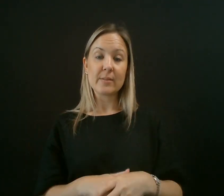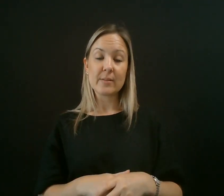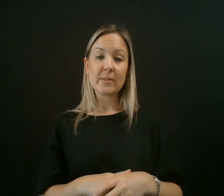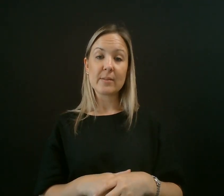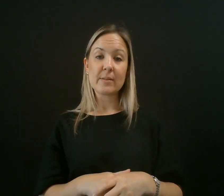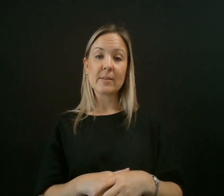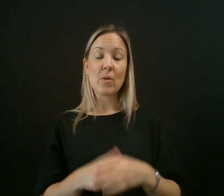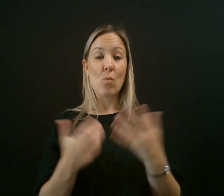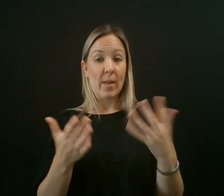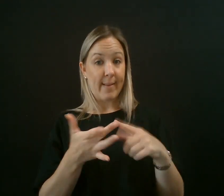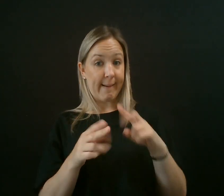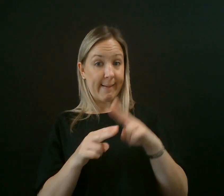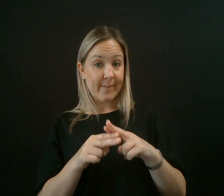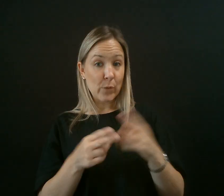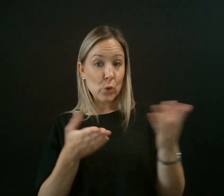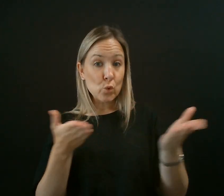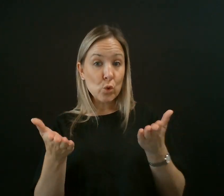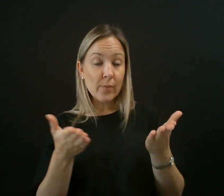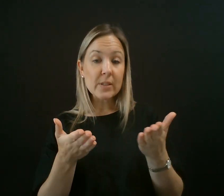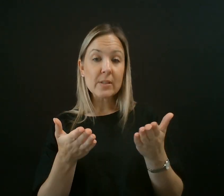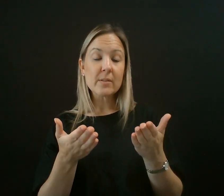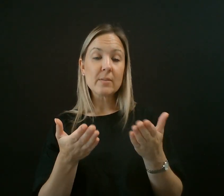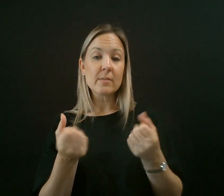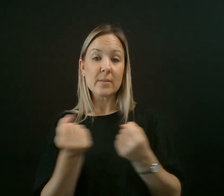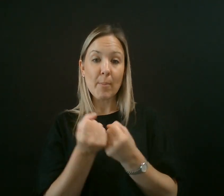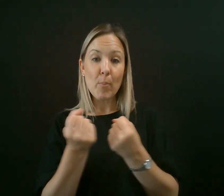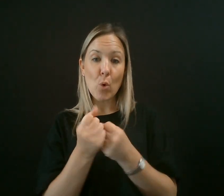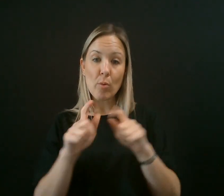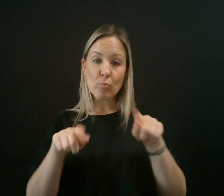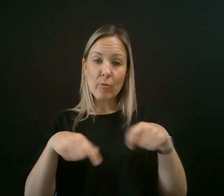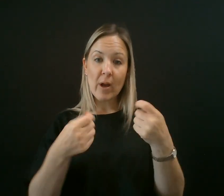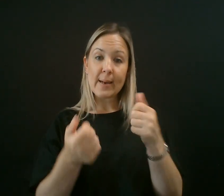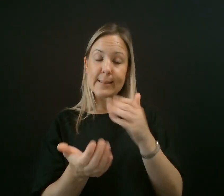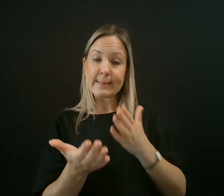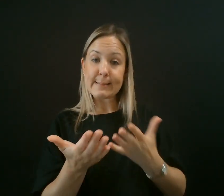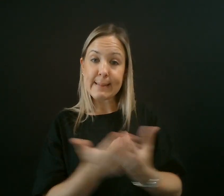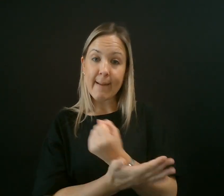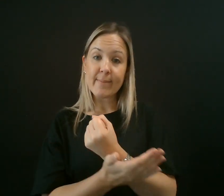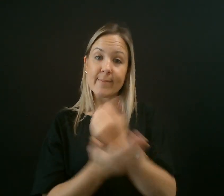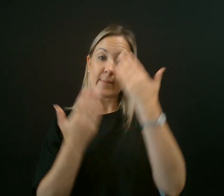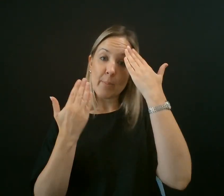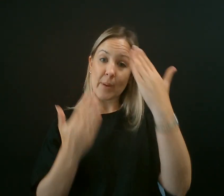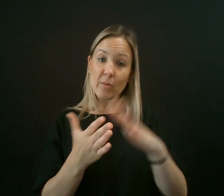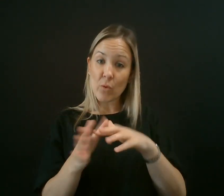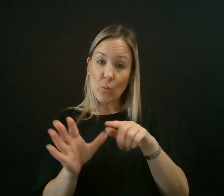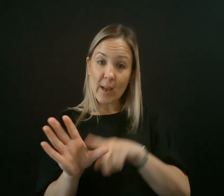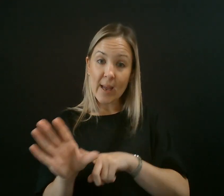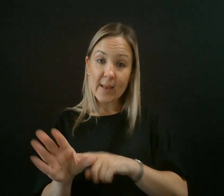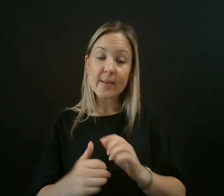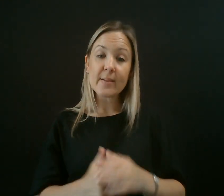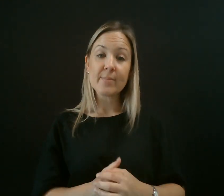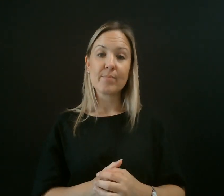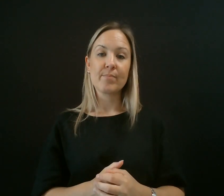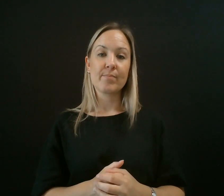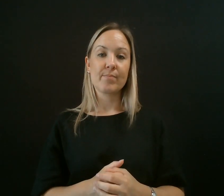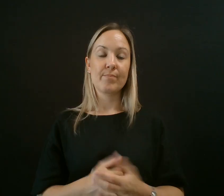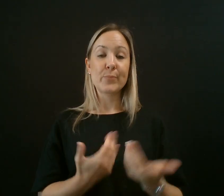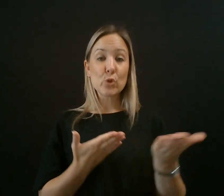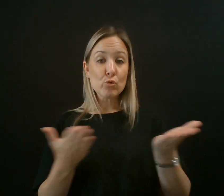whether our services or support have been provided in a safe and respectful way, whether our services have been delivered